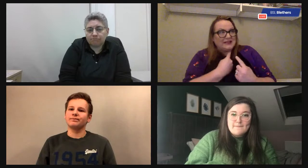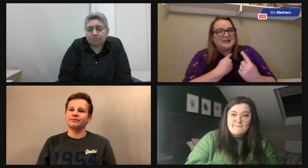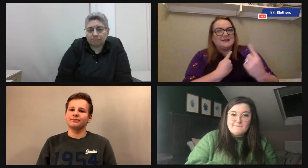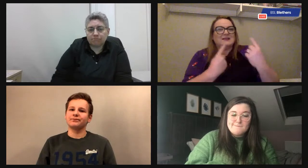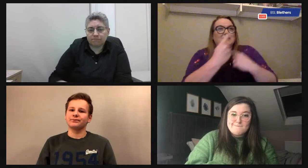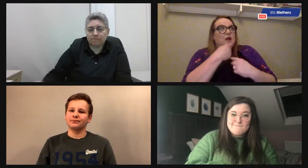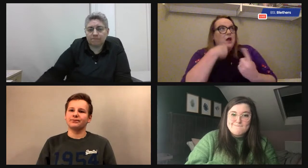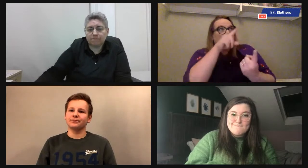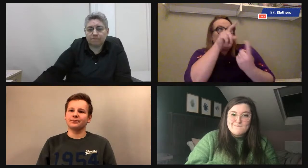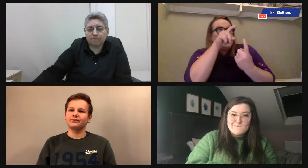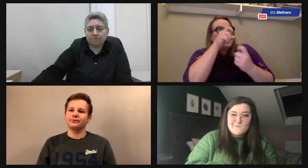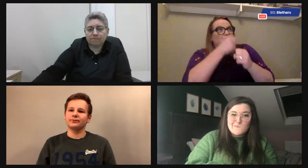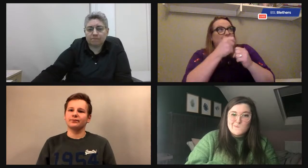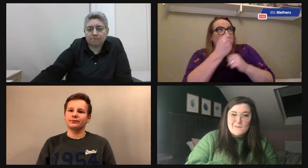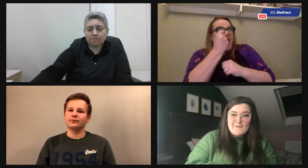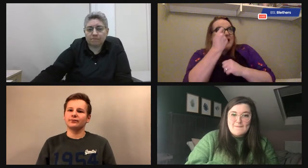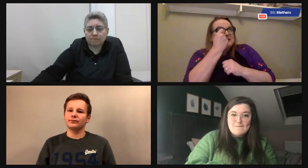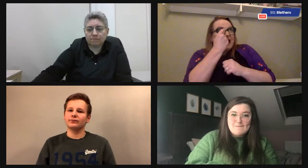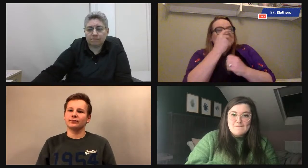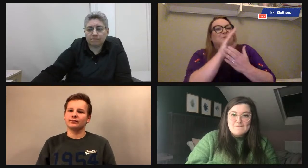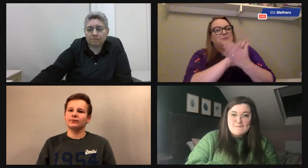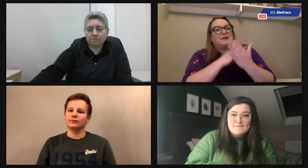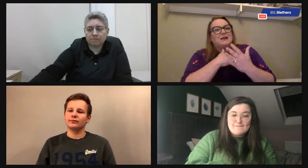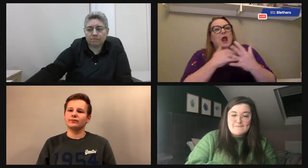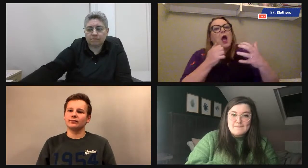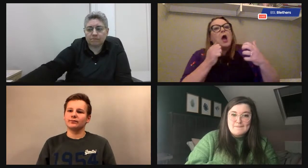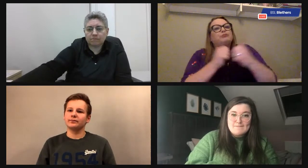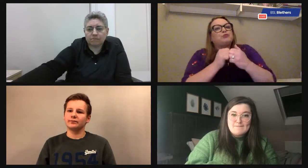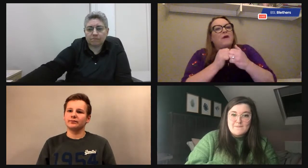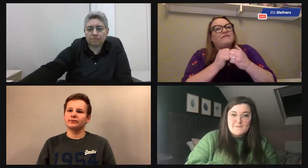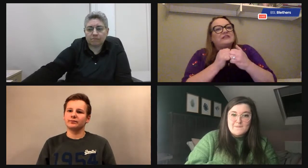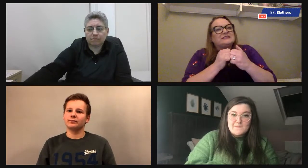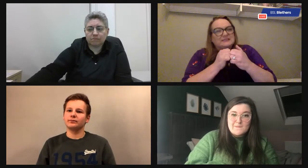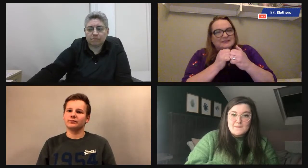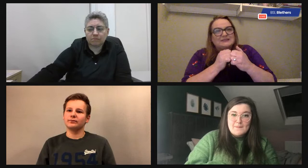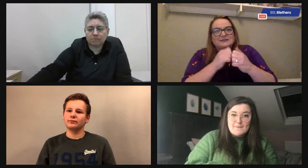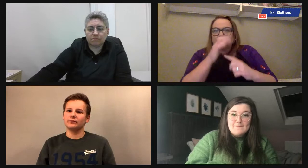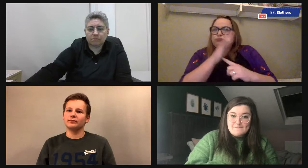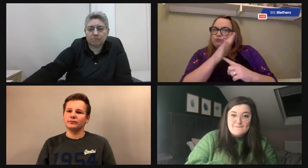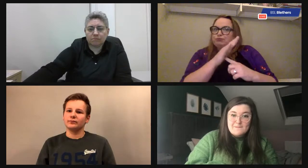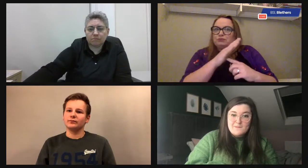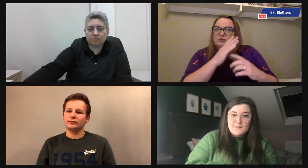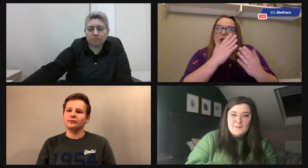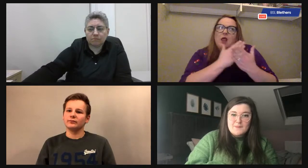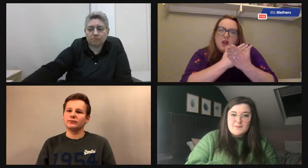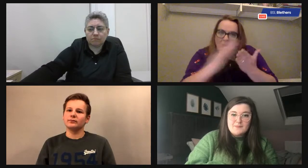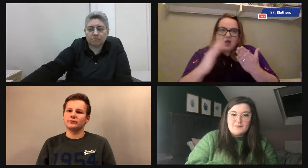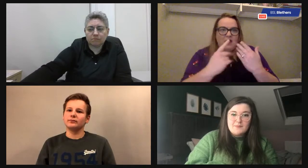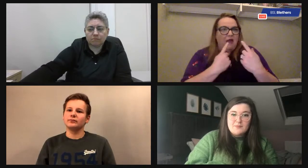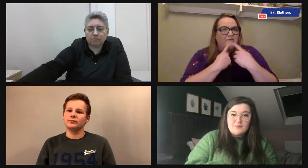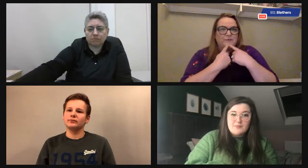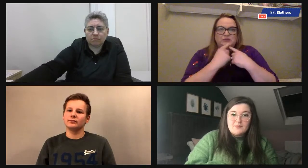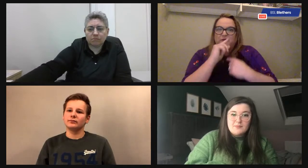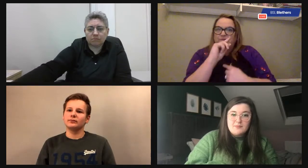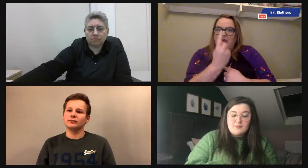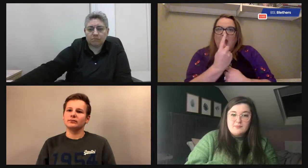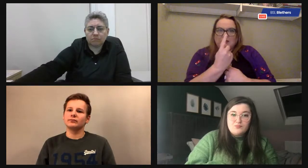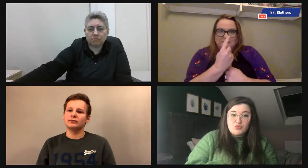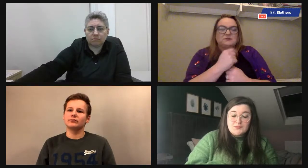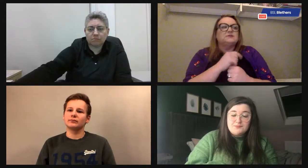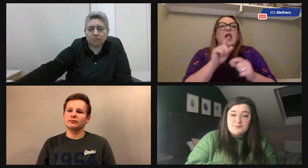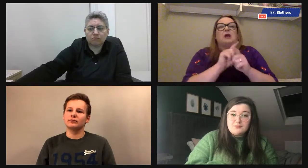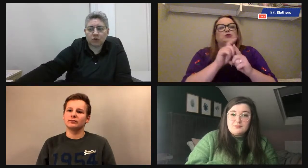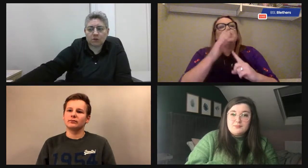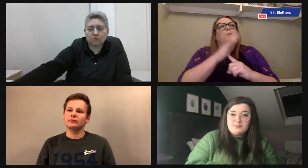that the GP was absolutely understanding what the deaf person was actually saying, and then was